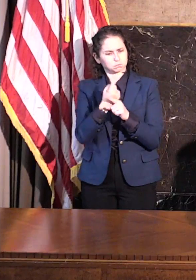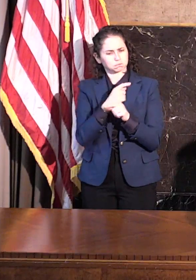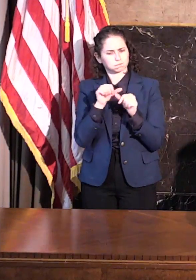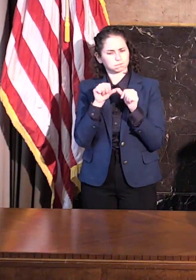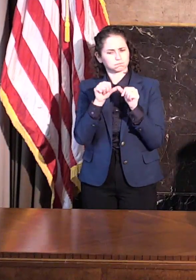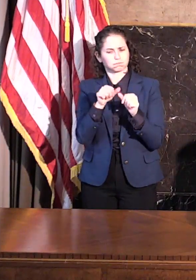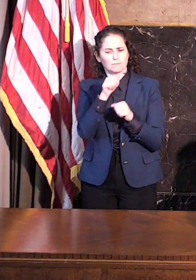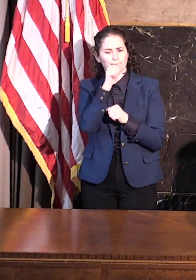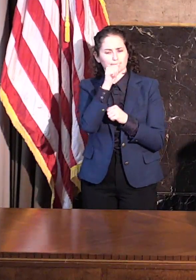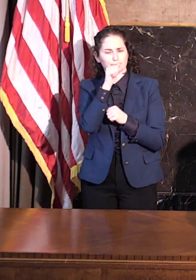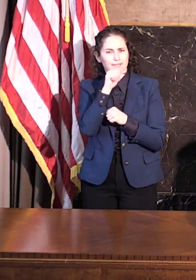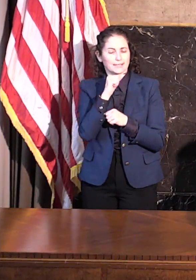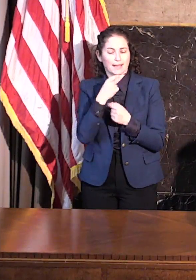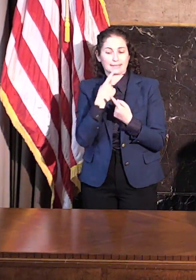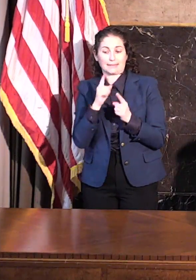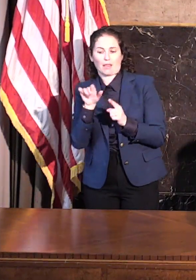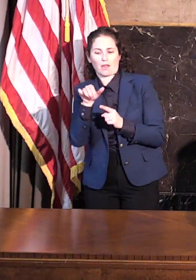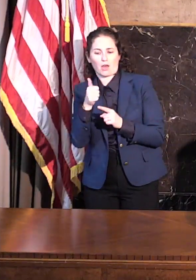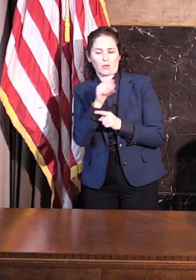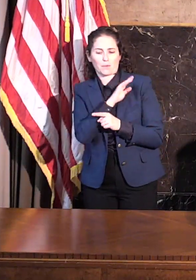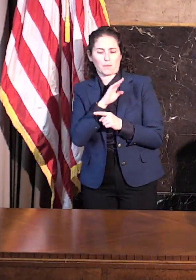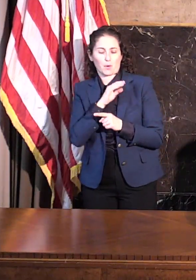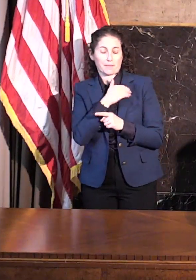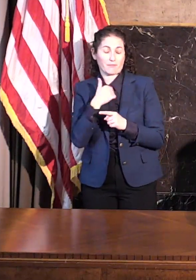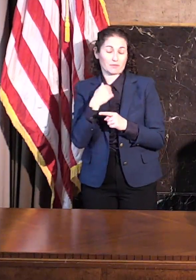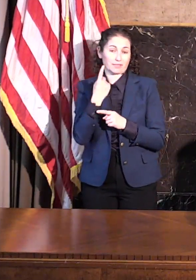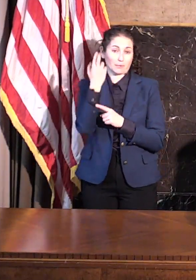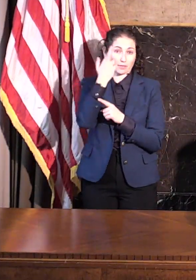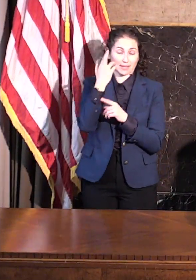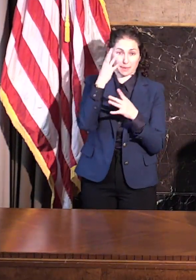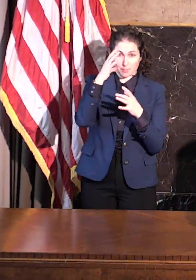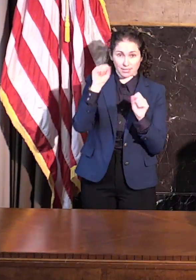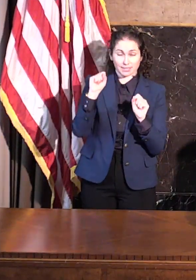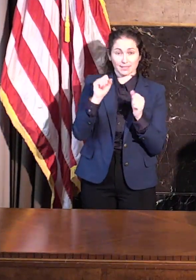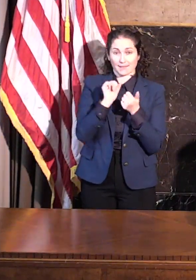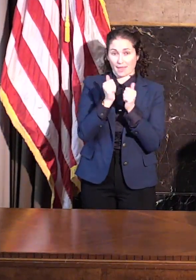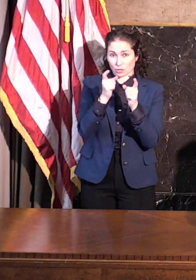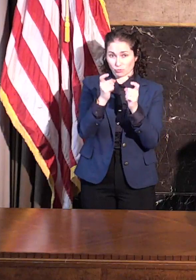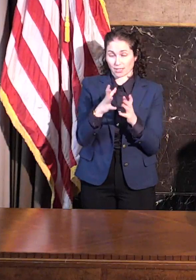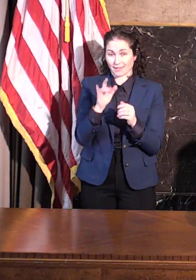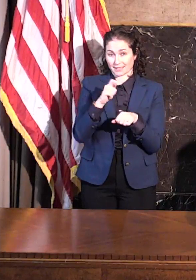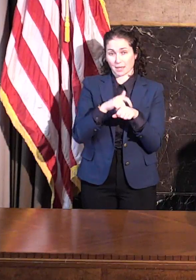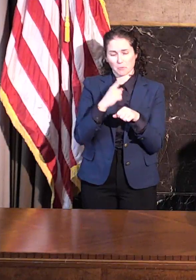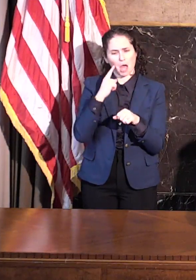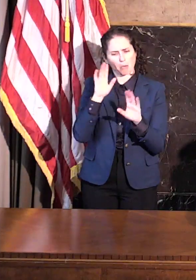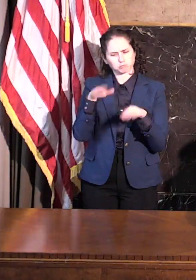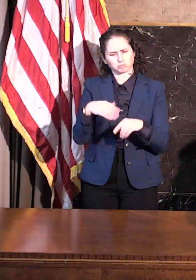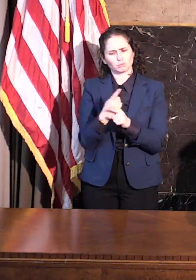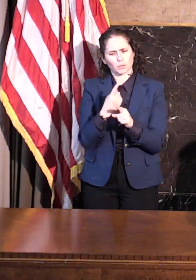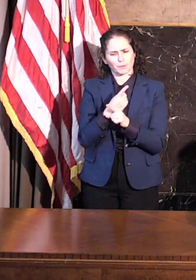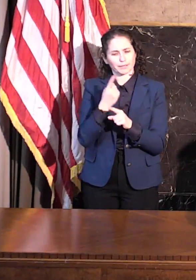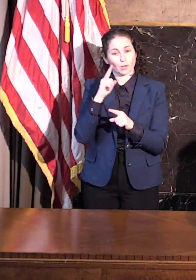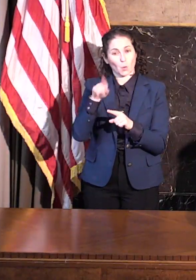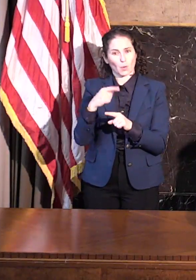reasonable in light of all of the information that I was able to gather from that report.